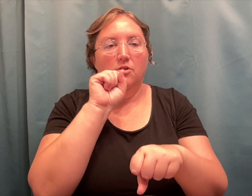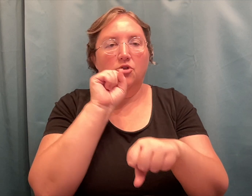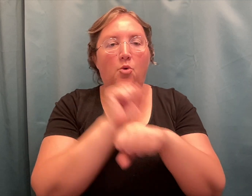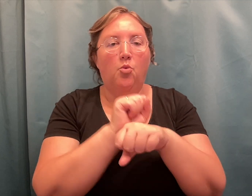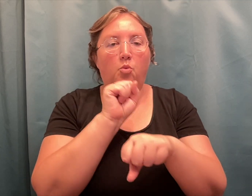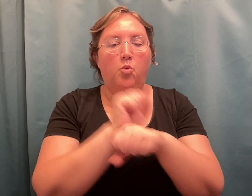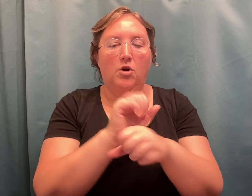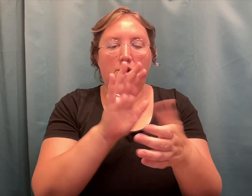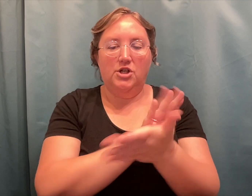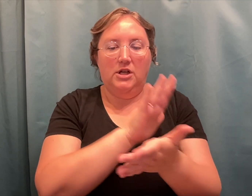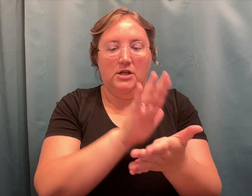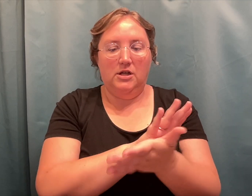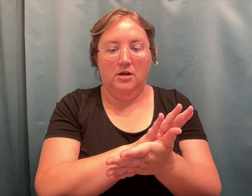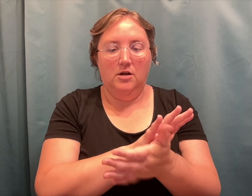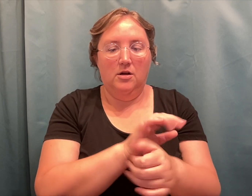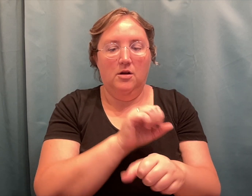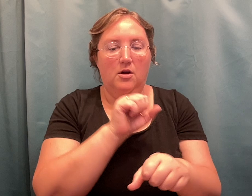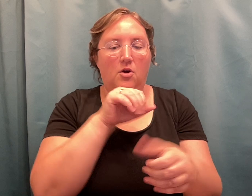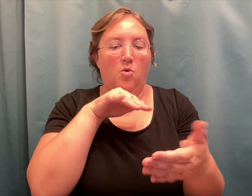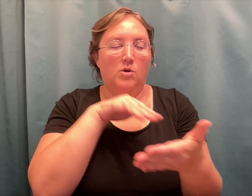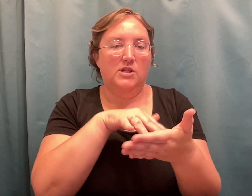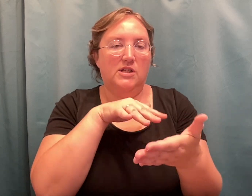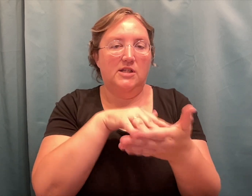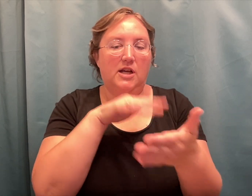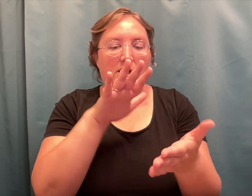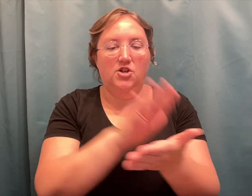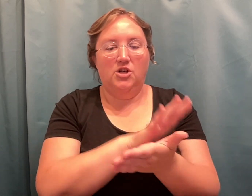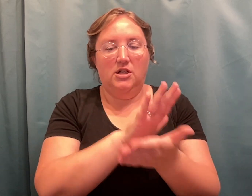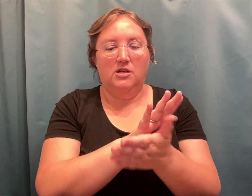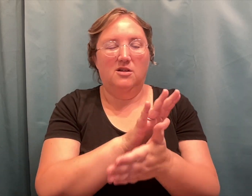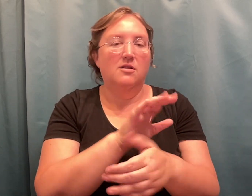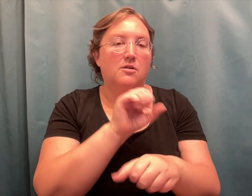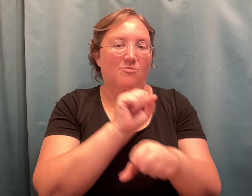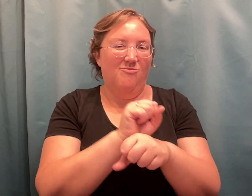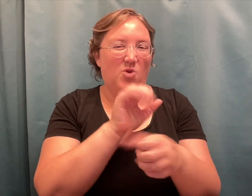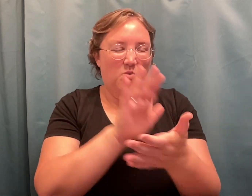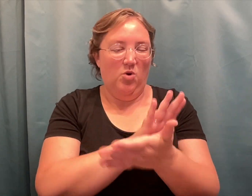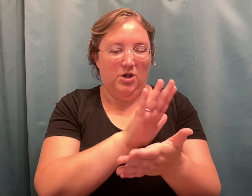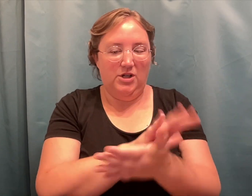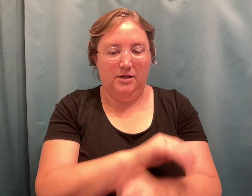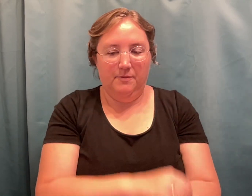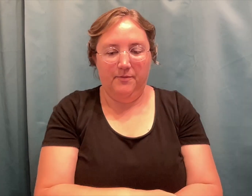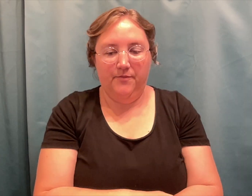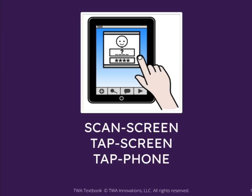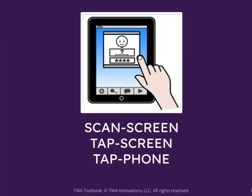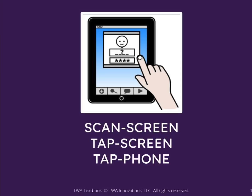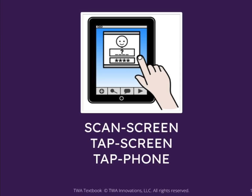So worksheet or study sheet, worksheet.